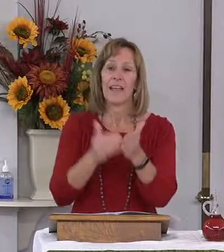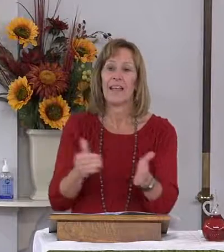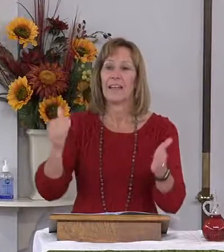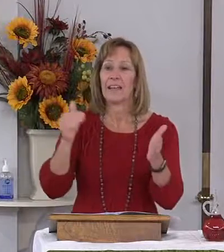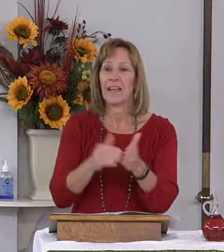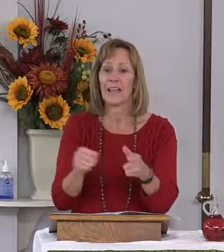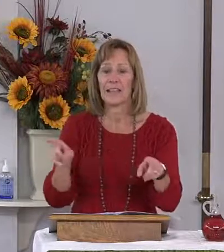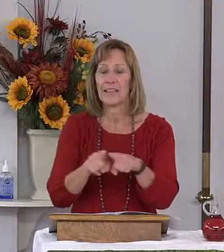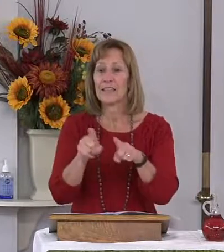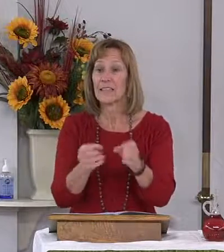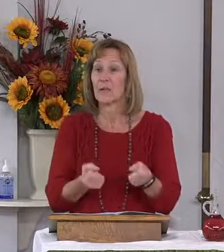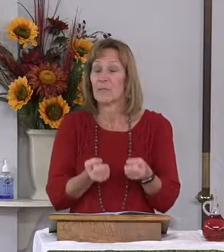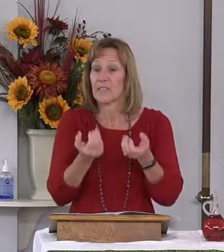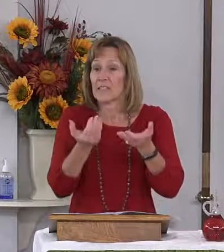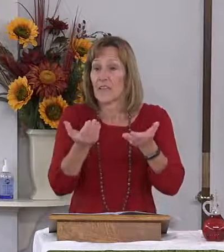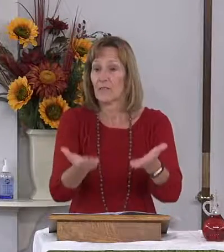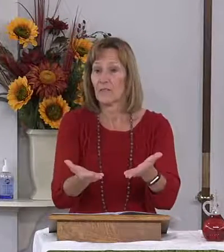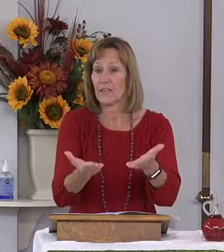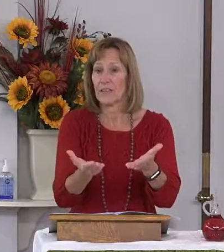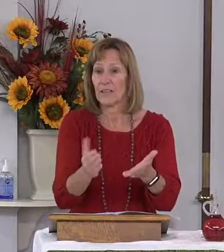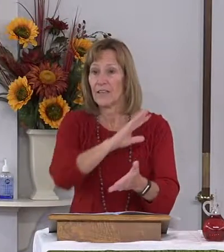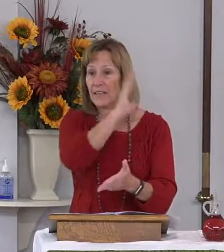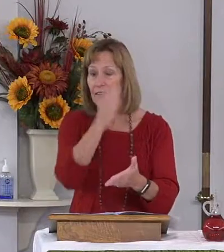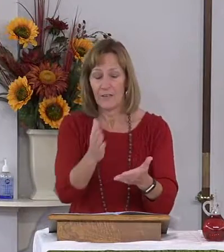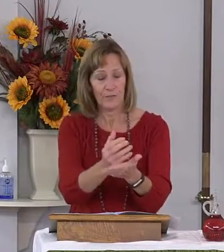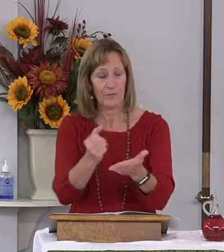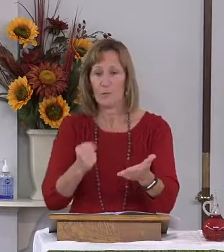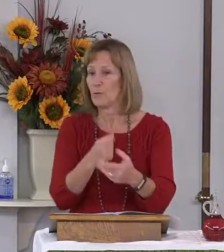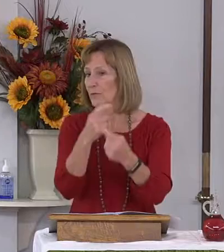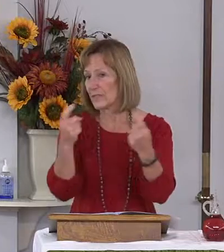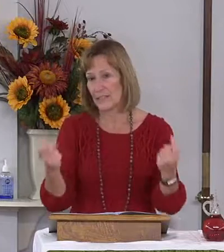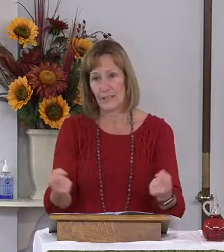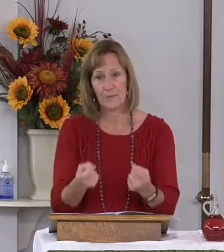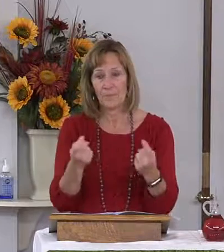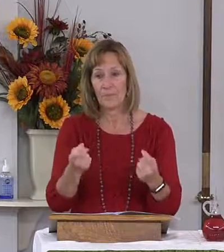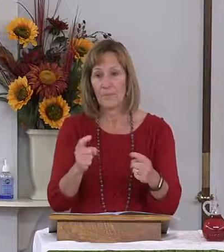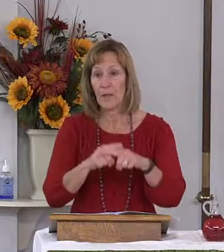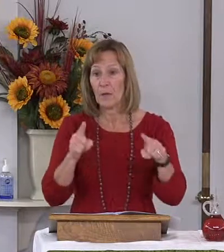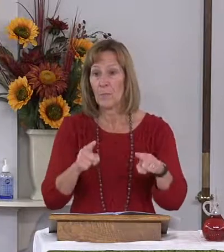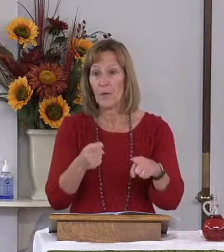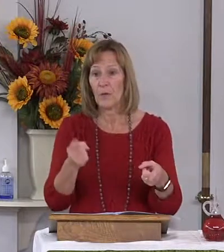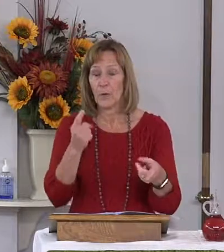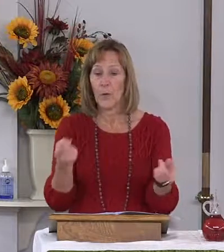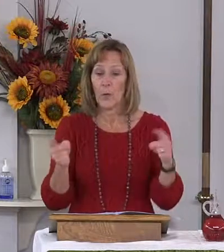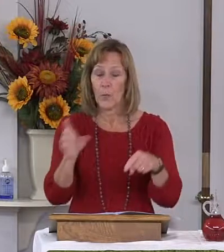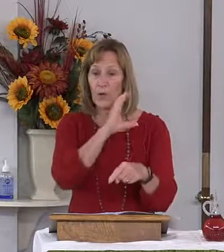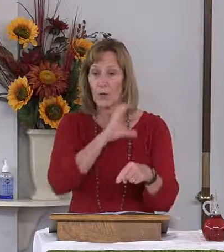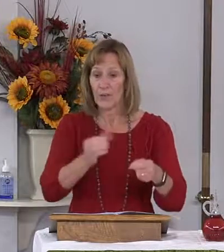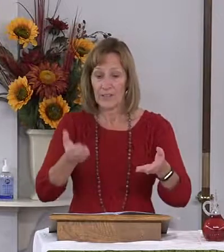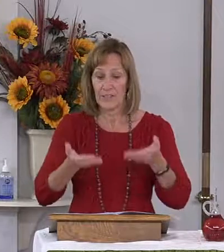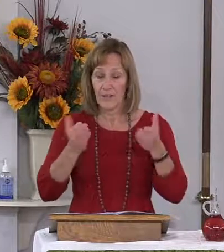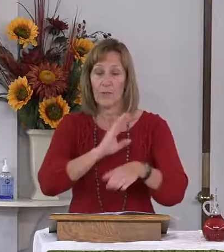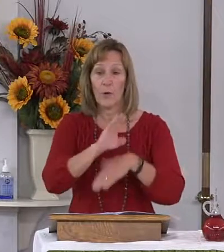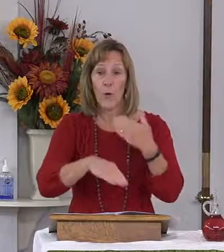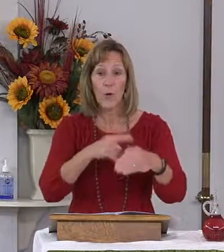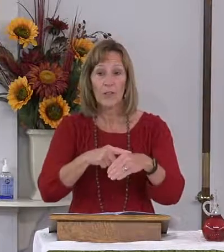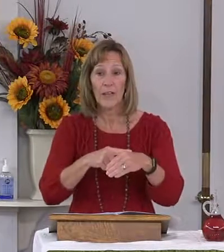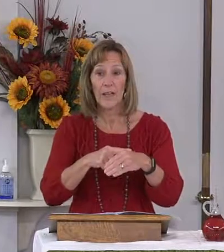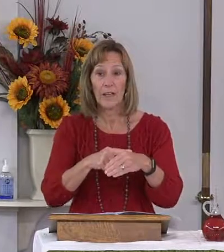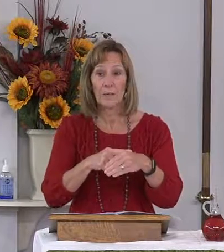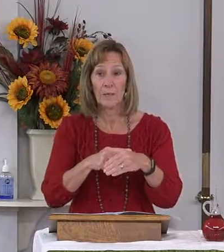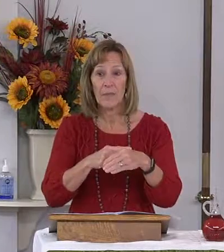again the same sacrifices that can never take away sins. But when Christ had offered for all time a